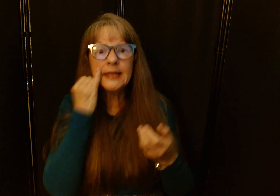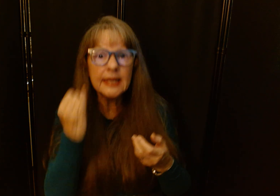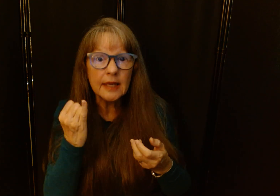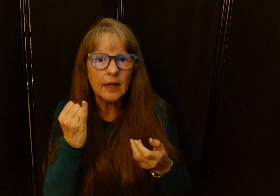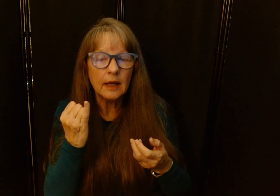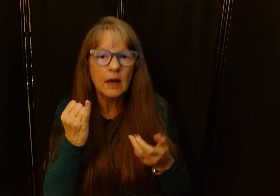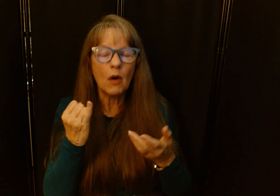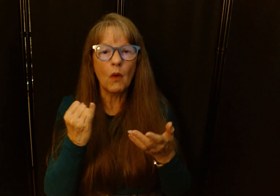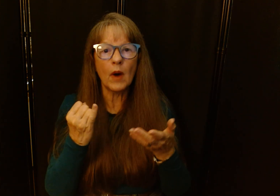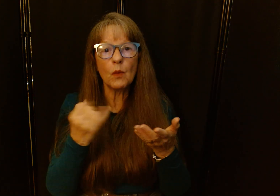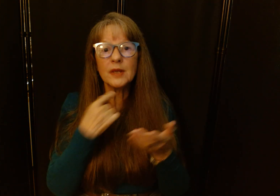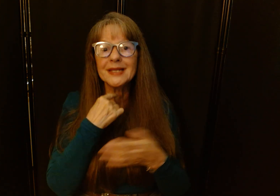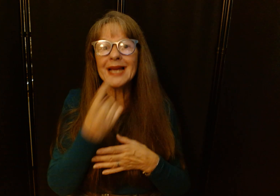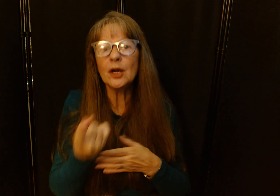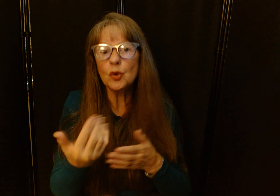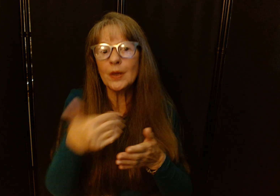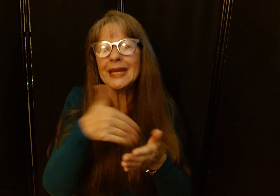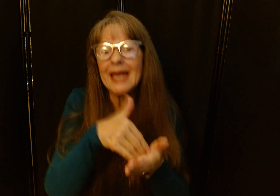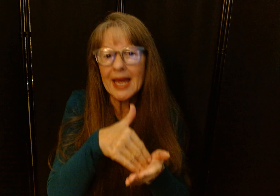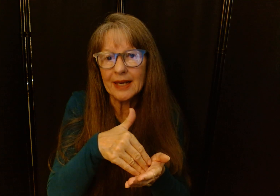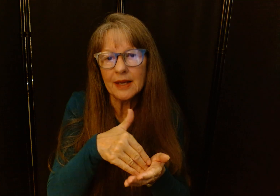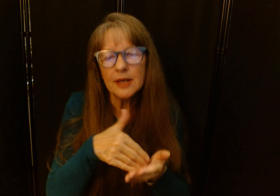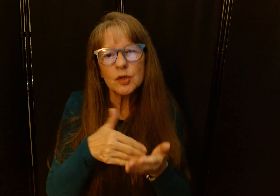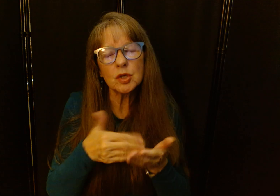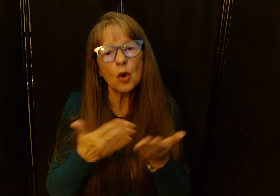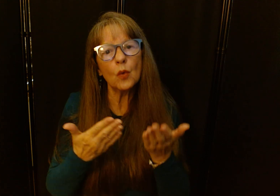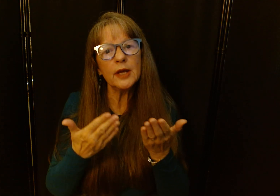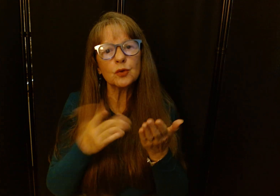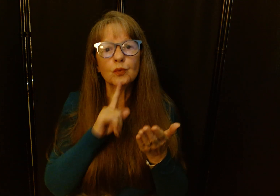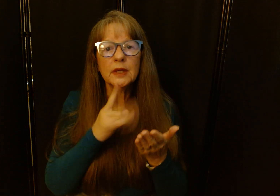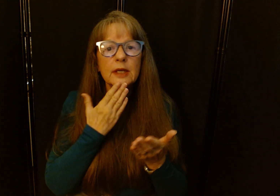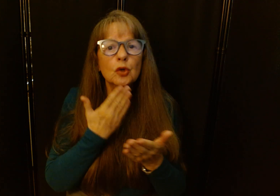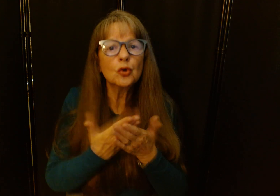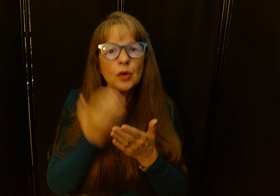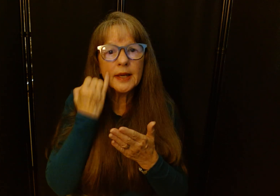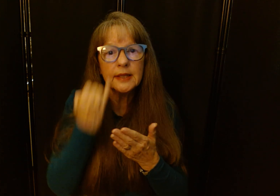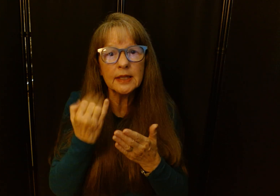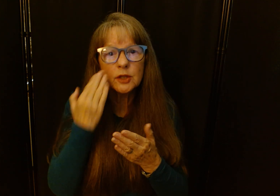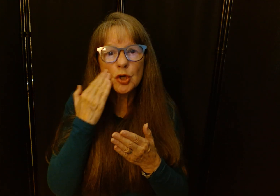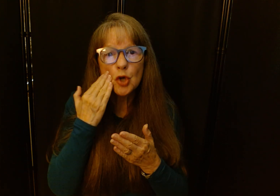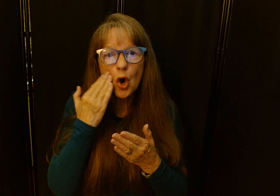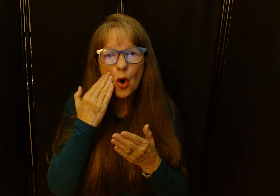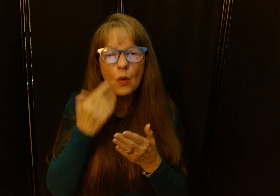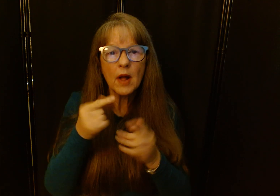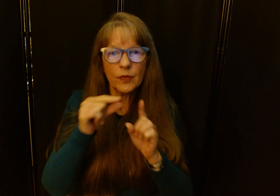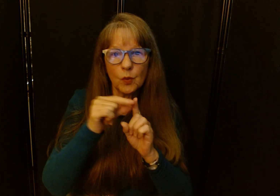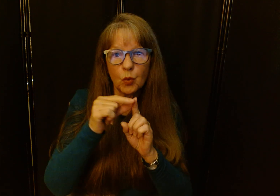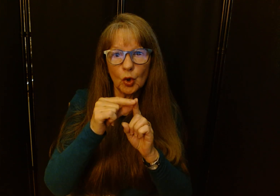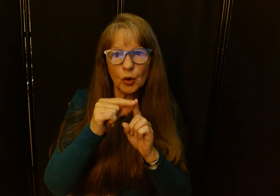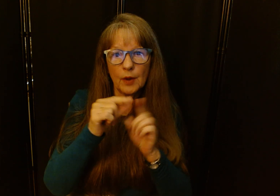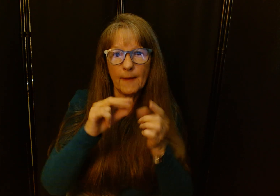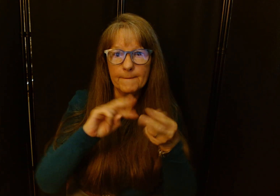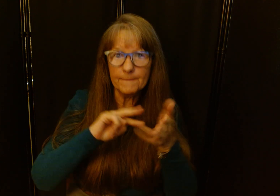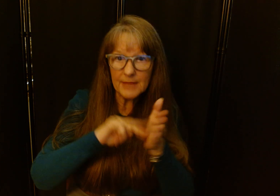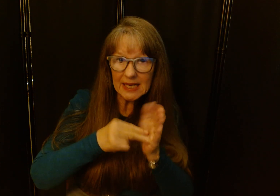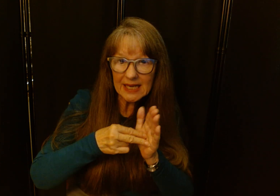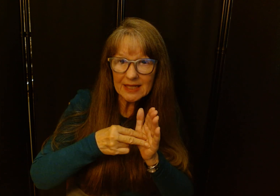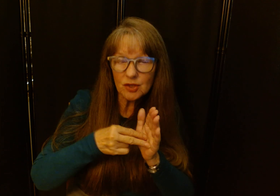idea, or I want to tell you again. So it's really a good idea to know the word meaning so you